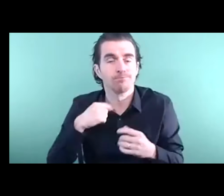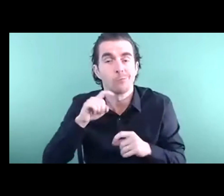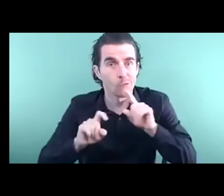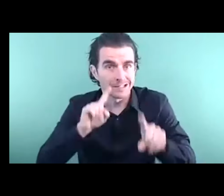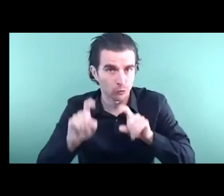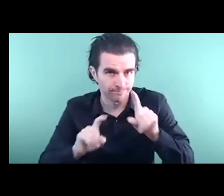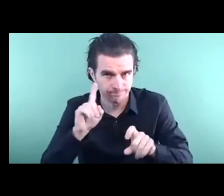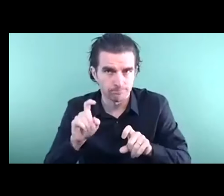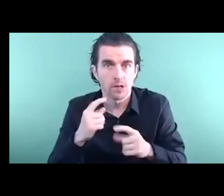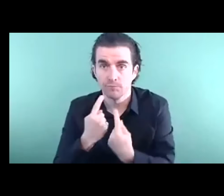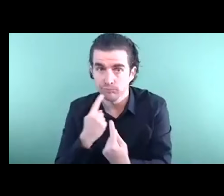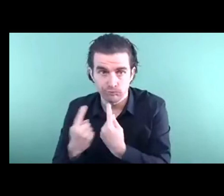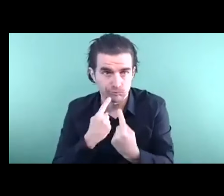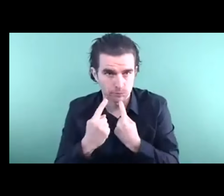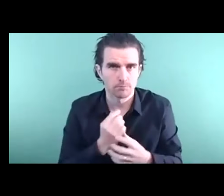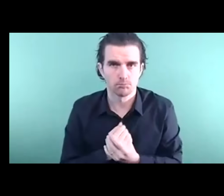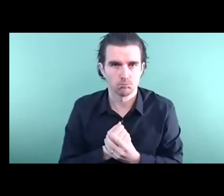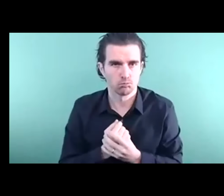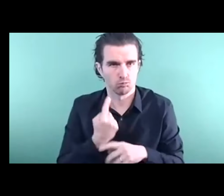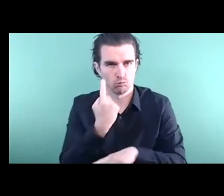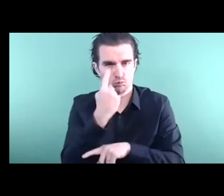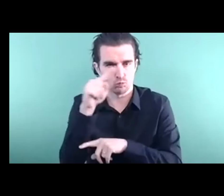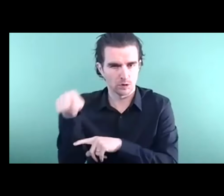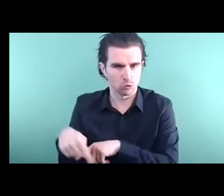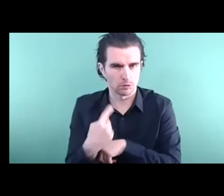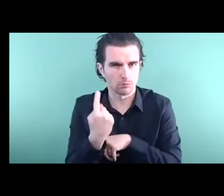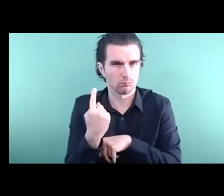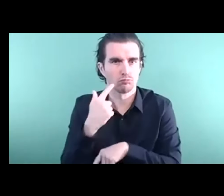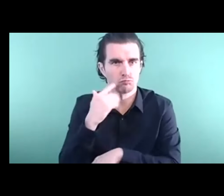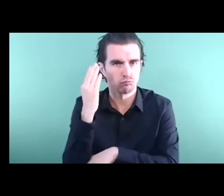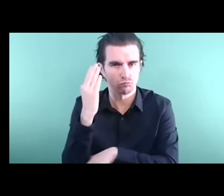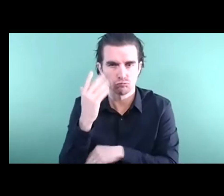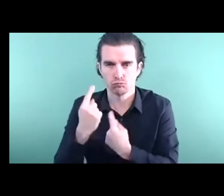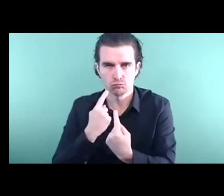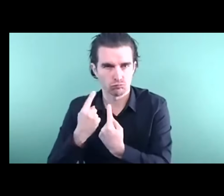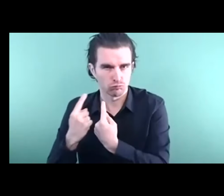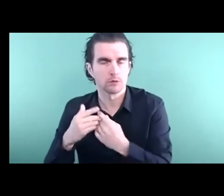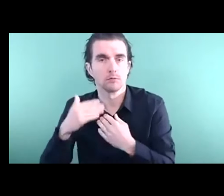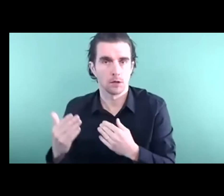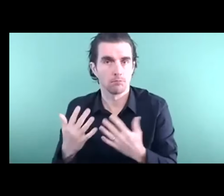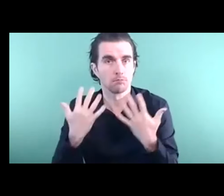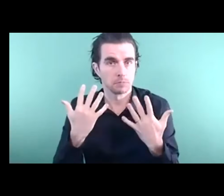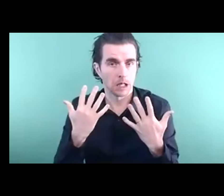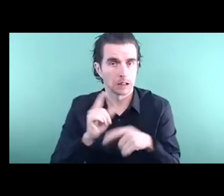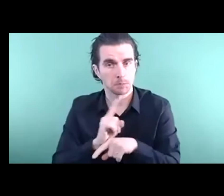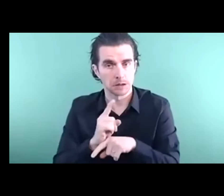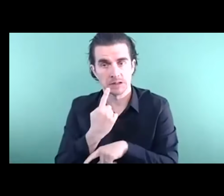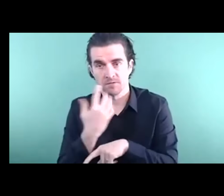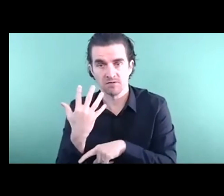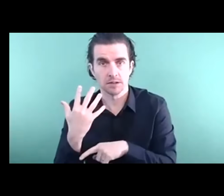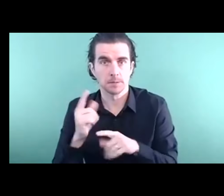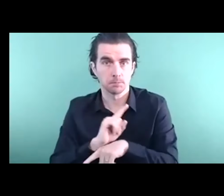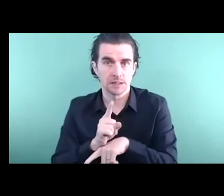Cormac has provided if you want to do those externally in a web browser or as a superimposed